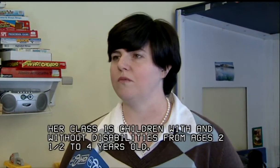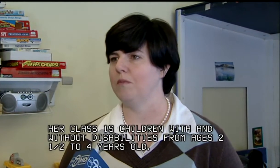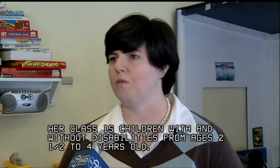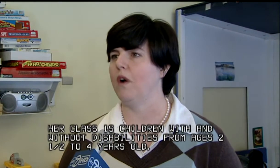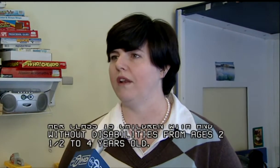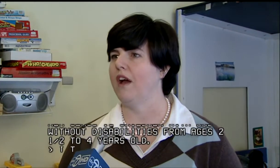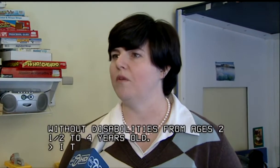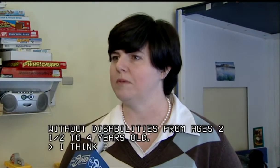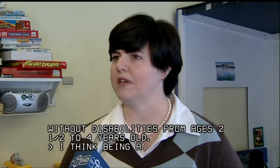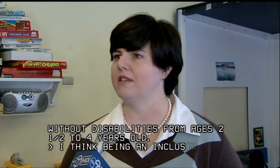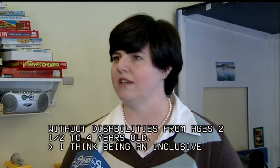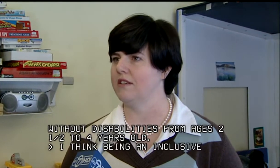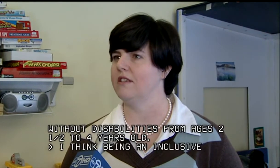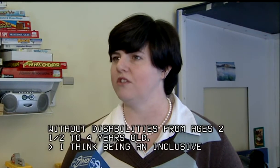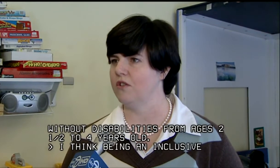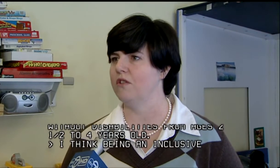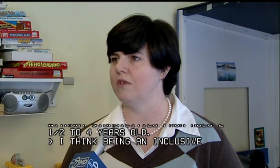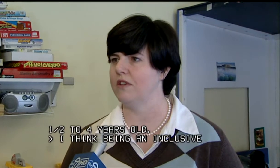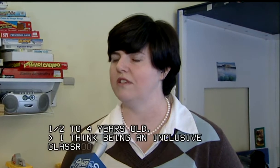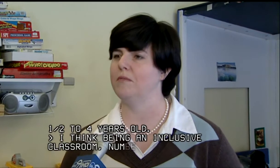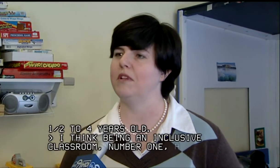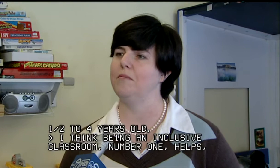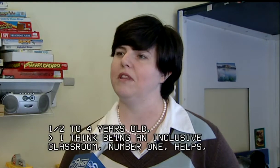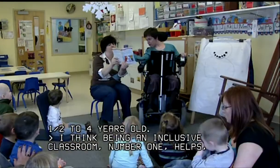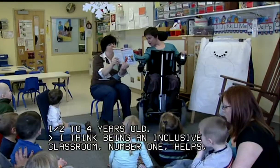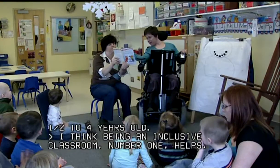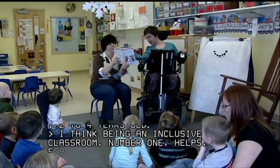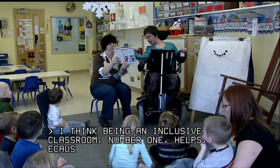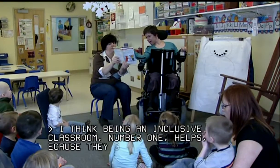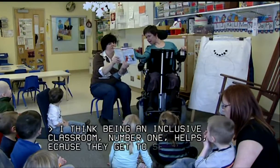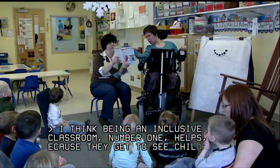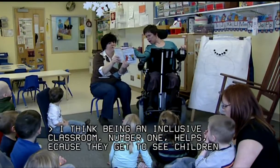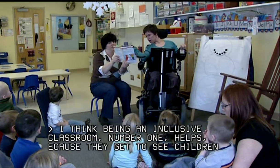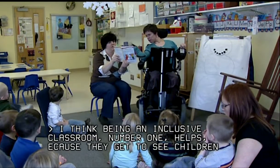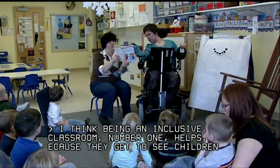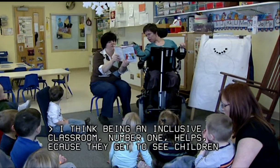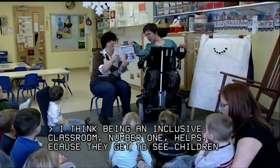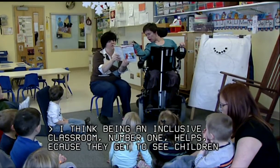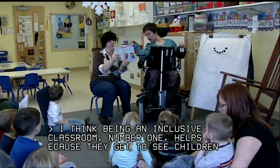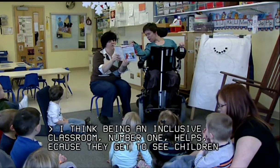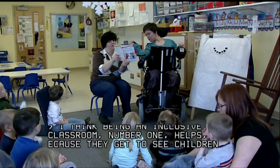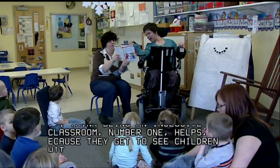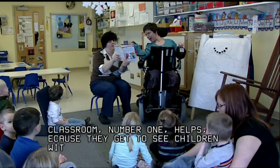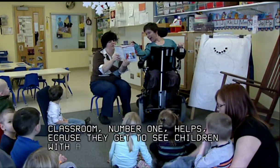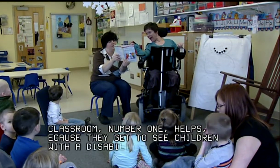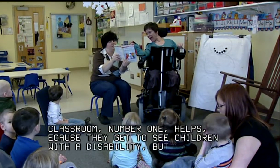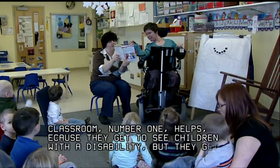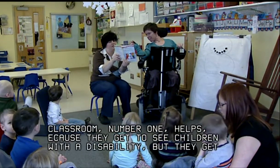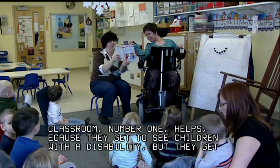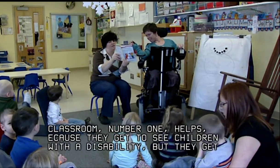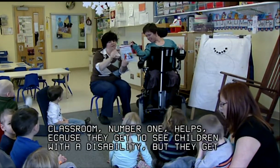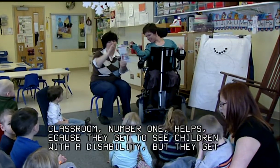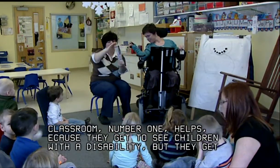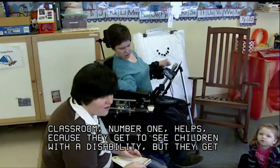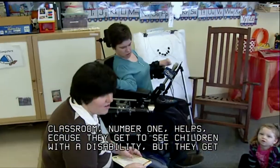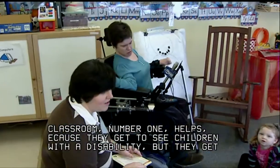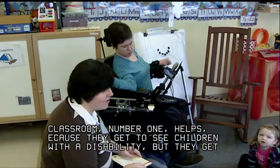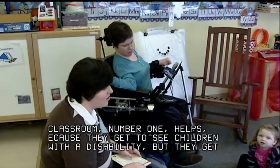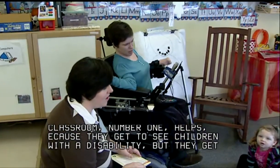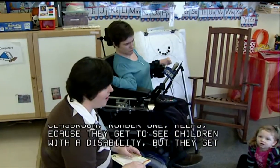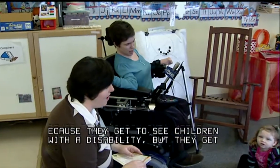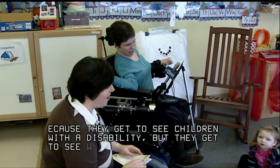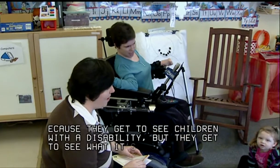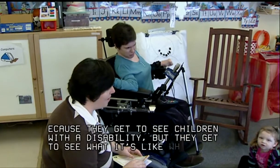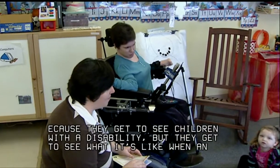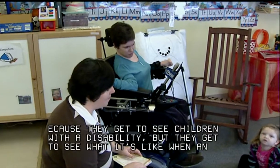inclusive classroom, number one, helps because they get to see children with a disability, but then they get to see what it's like when an adult has a disability. When